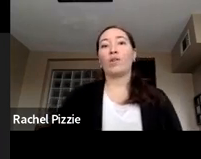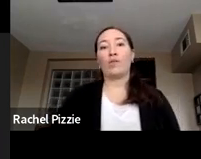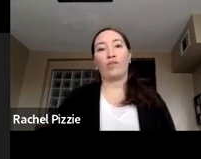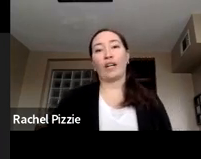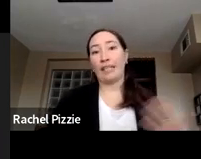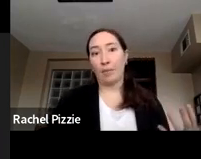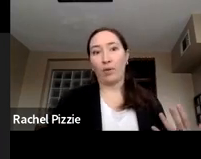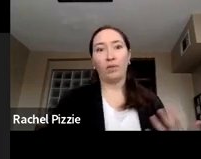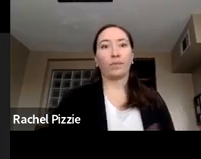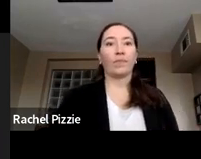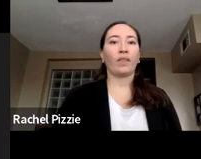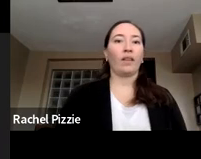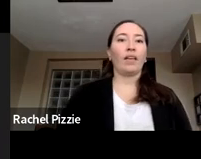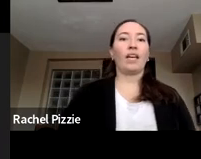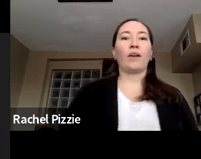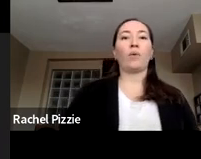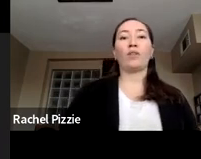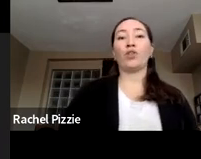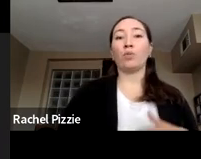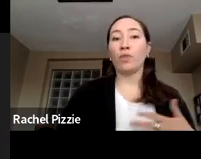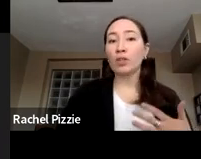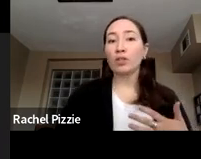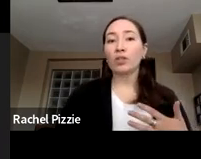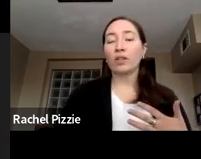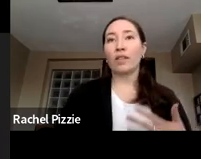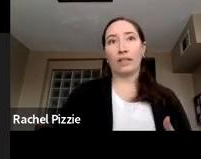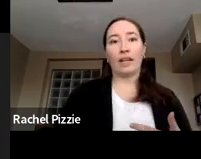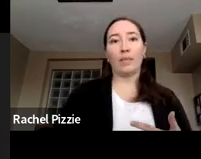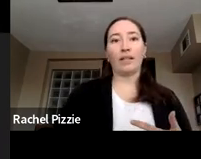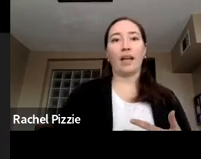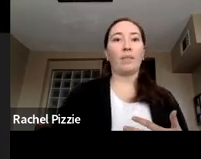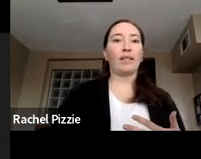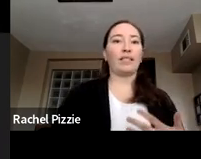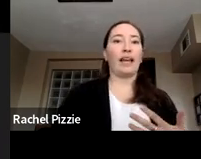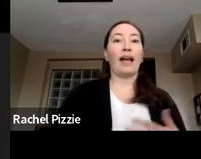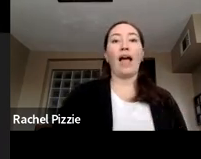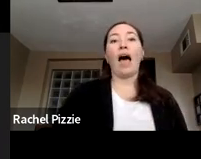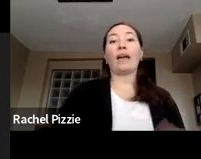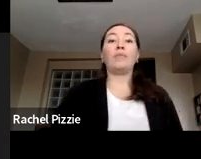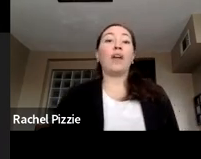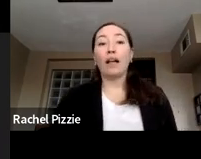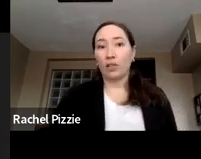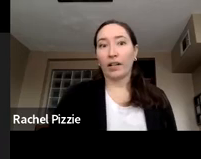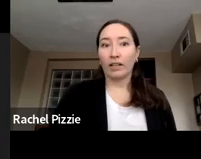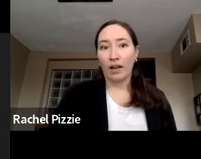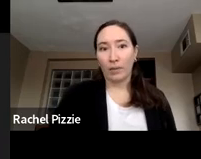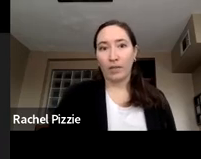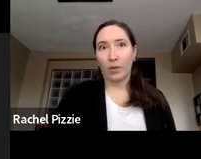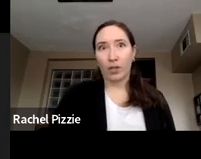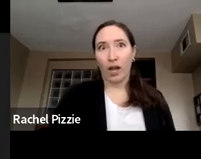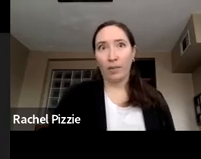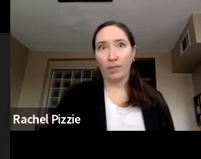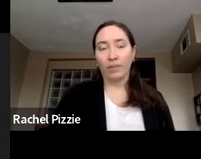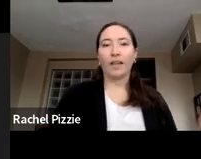So, for example, if I wanted to reverse this statement, I might say, I am not learning a lot from